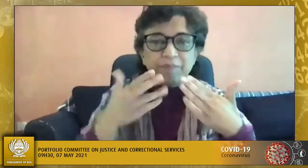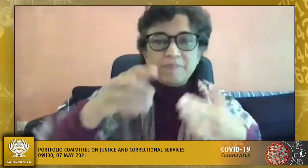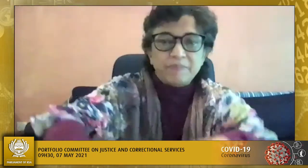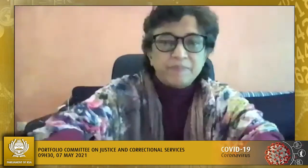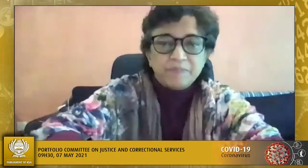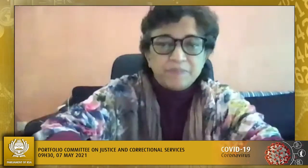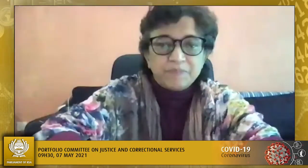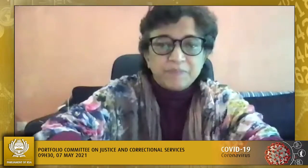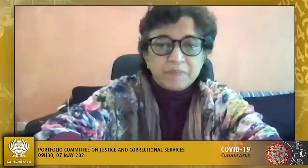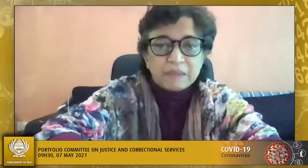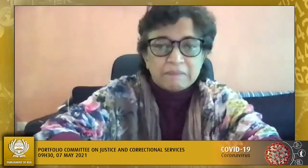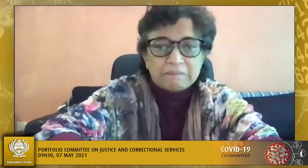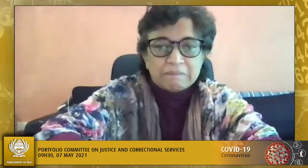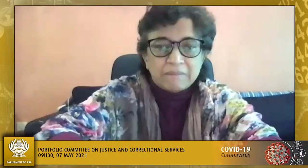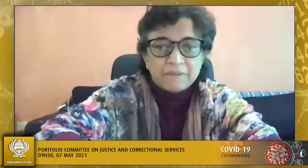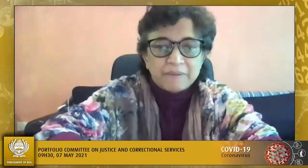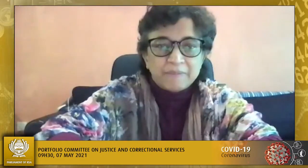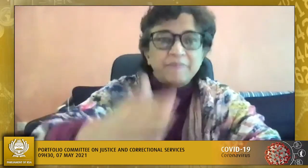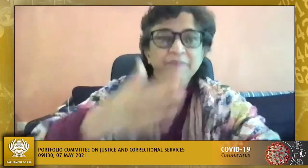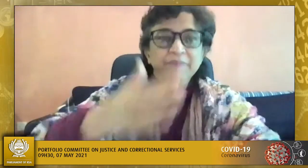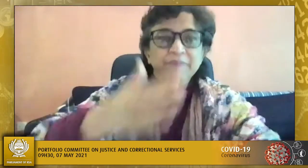thank you very much Jay